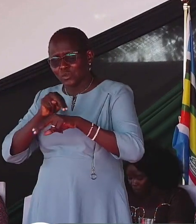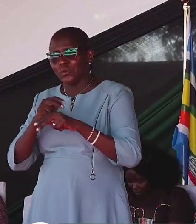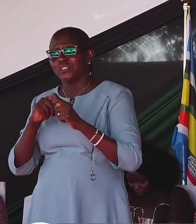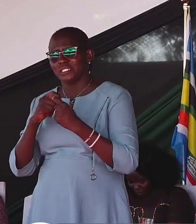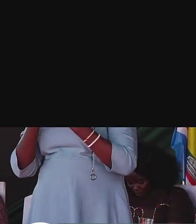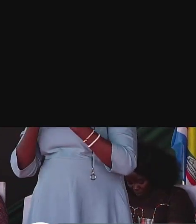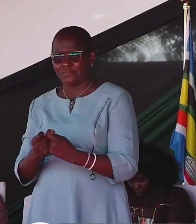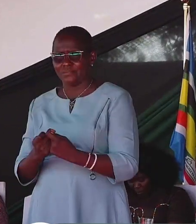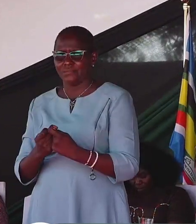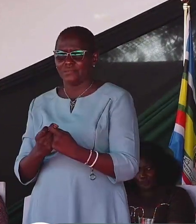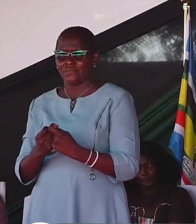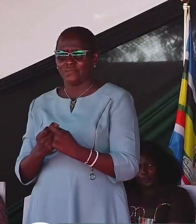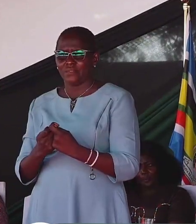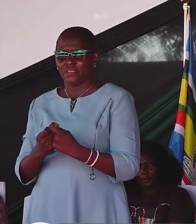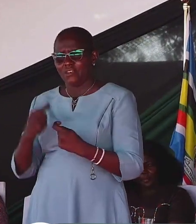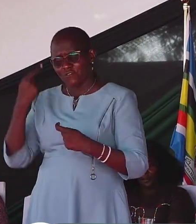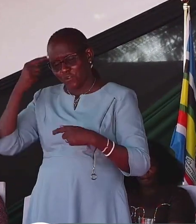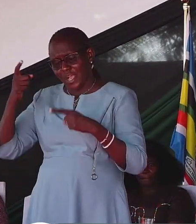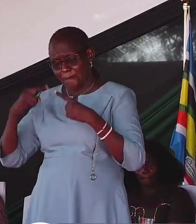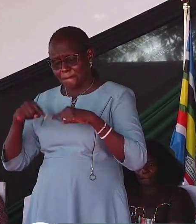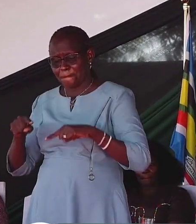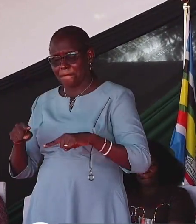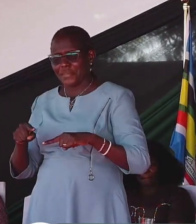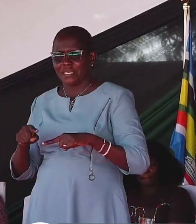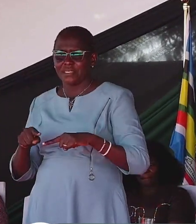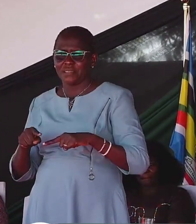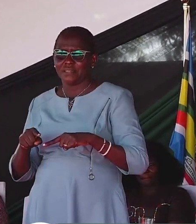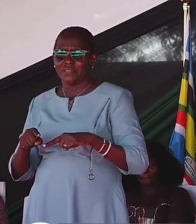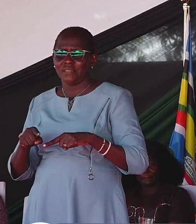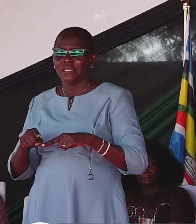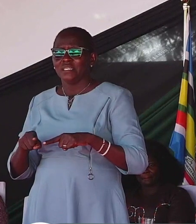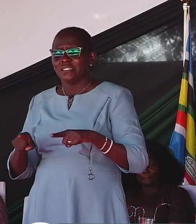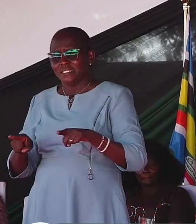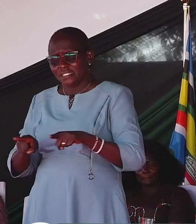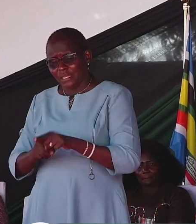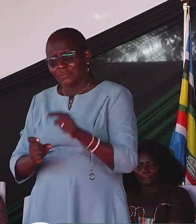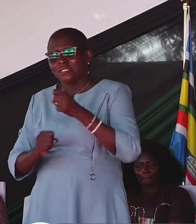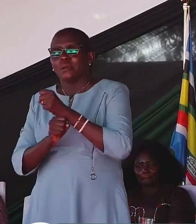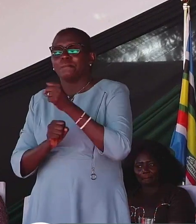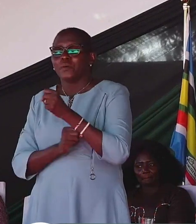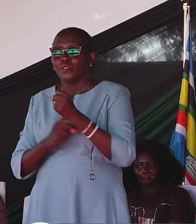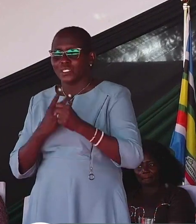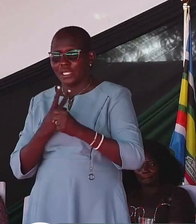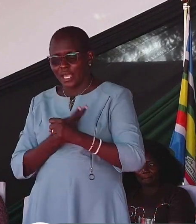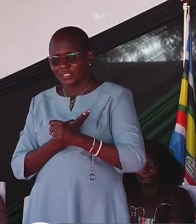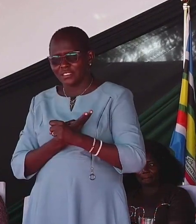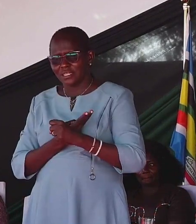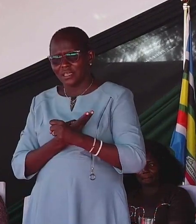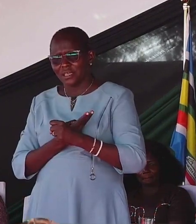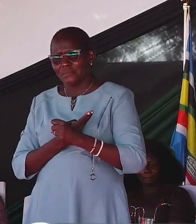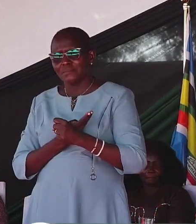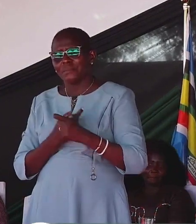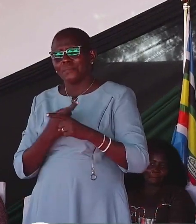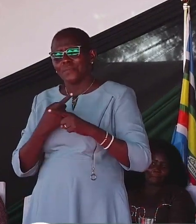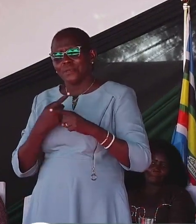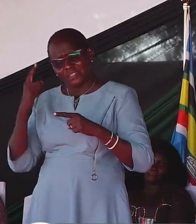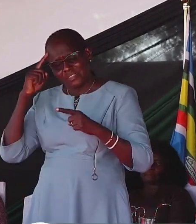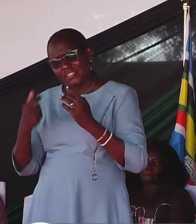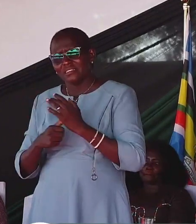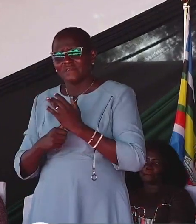for coming and also supporting us. I think it was difficult for us to get all the